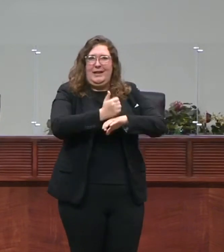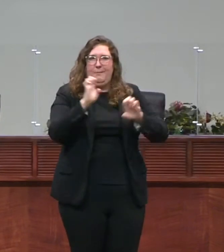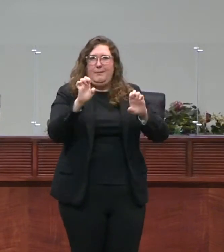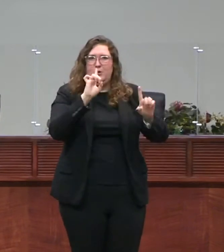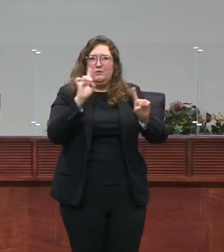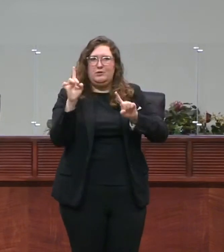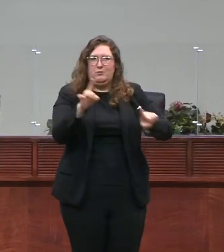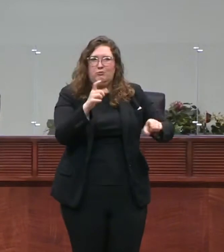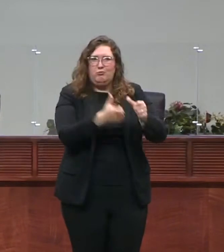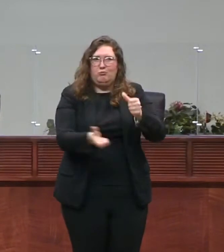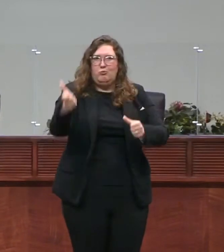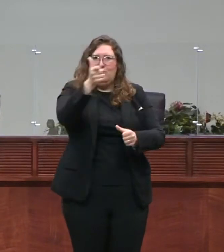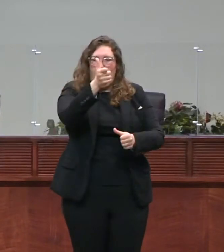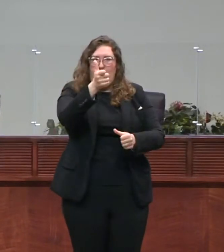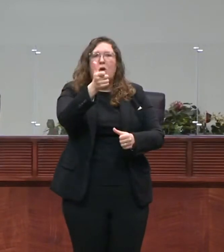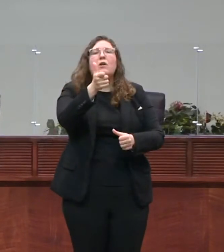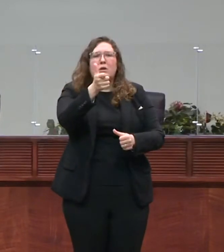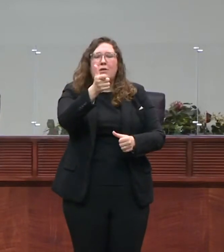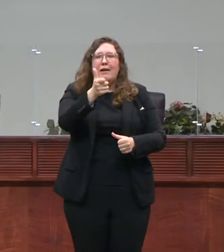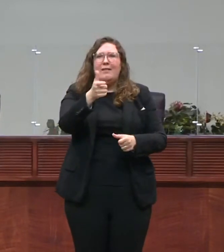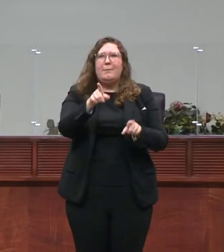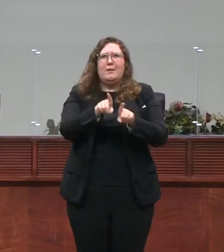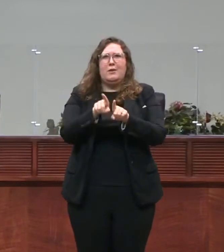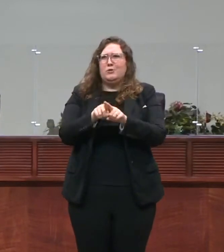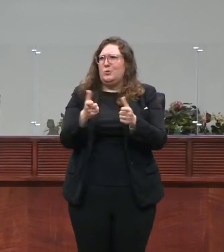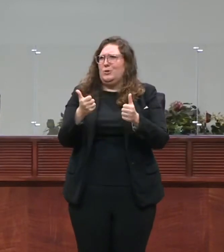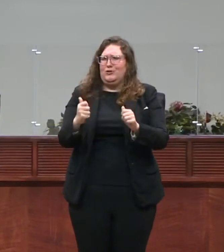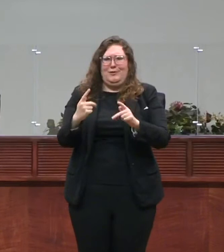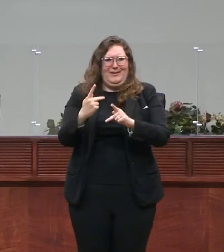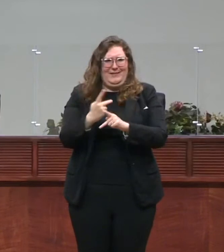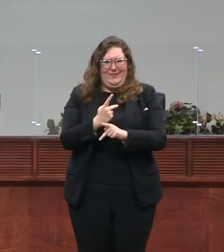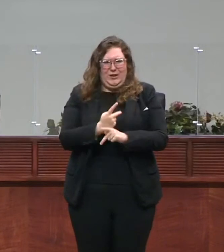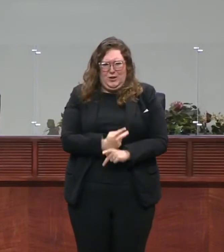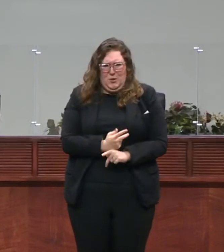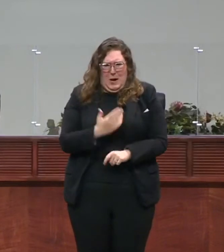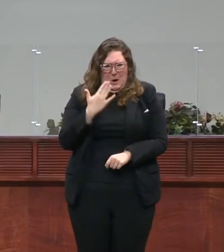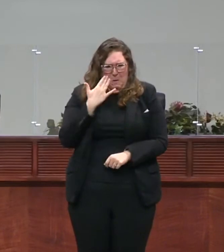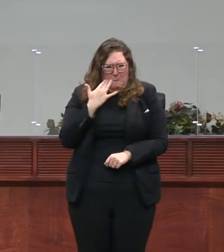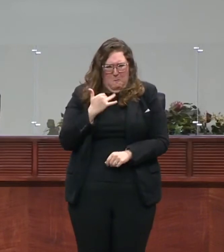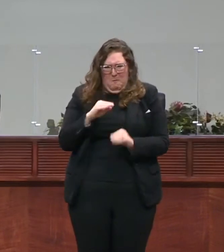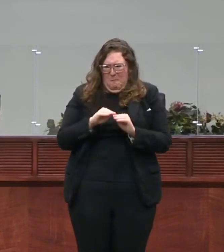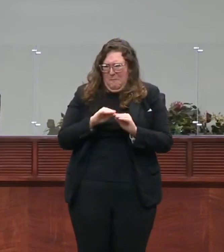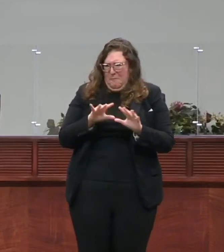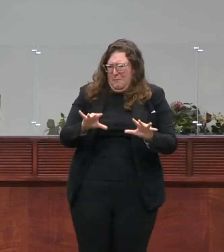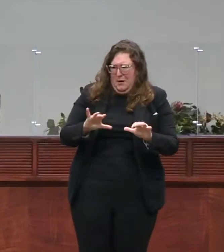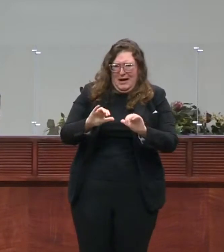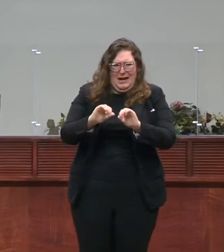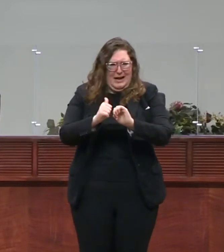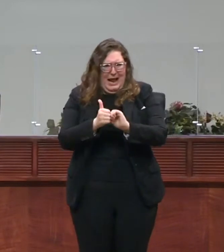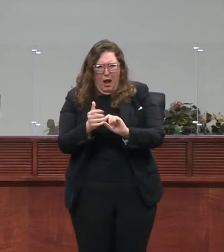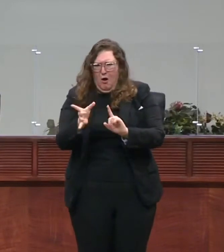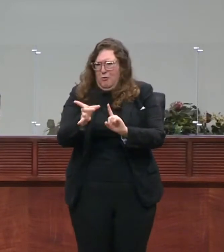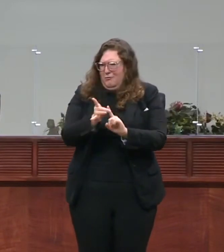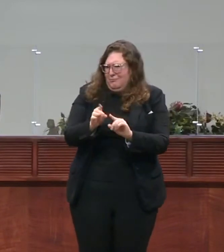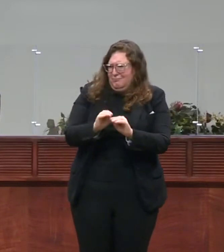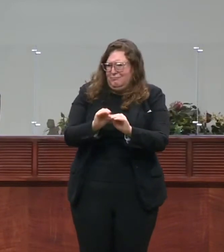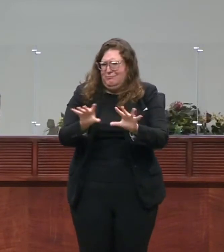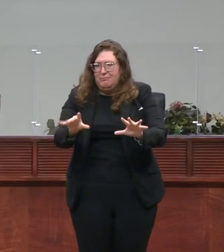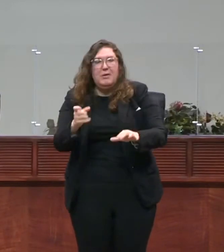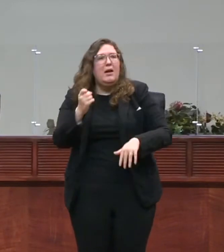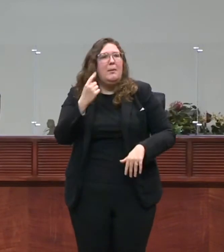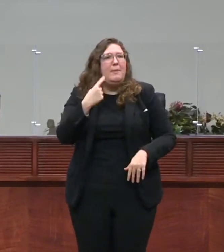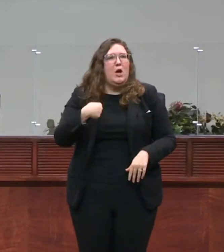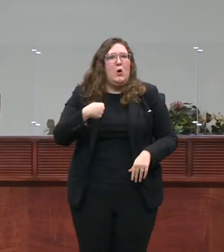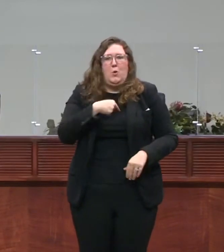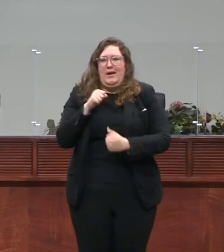prevention, it's very difficult to know what is attributed to what. But the reality is that we have a multi-layer approach